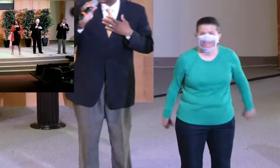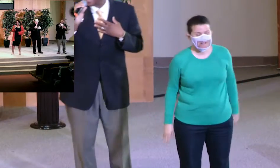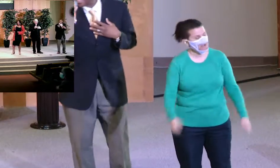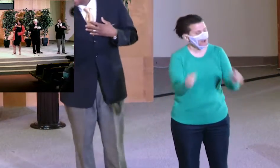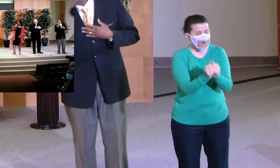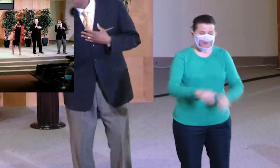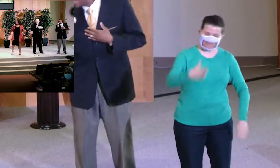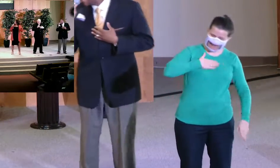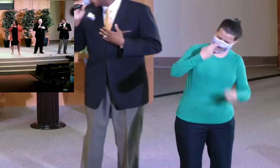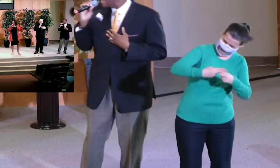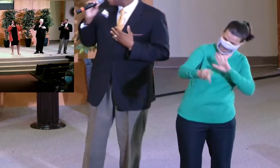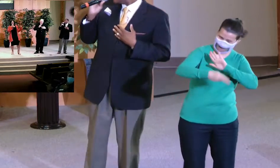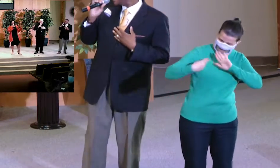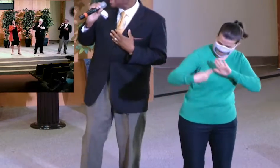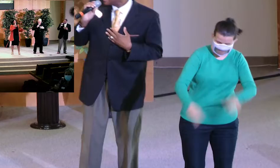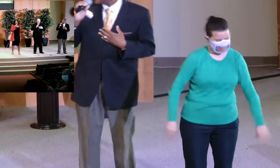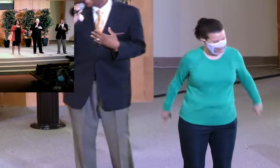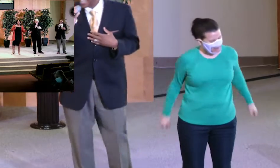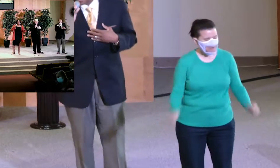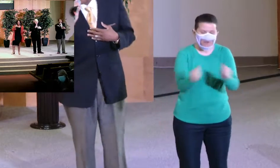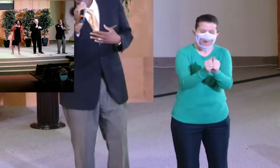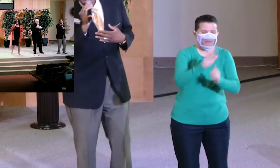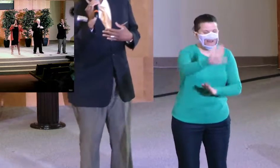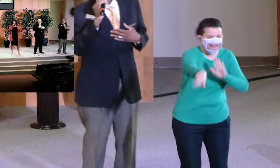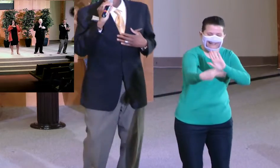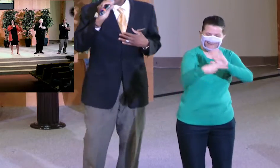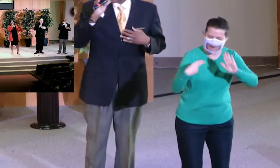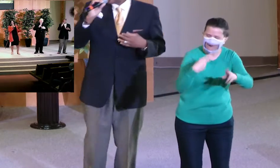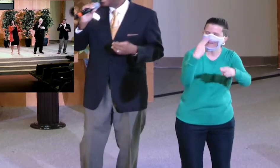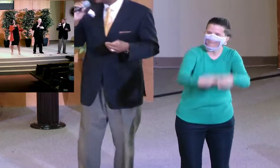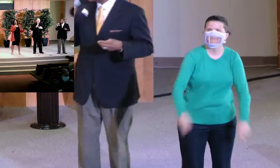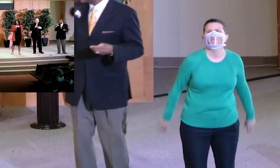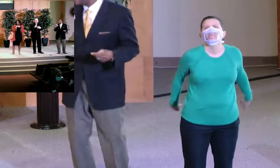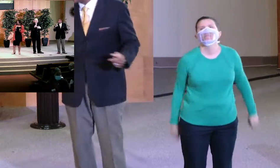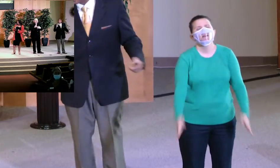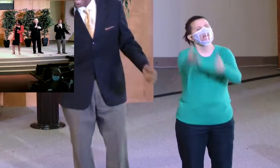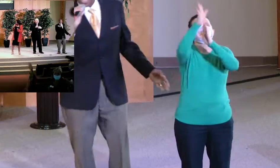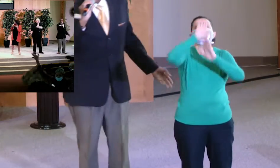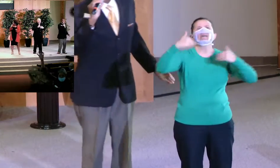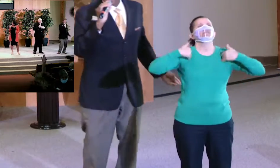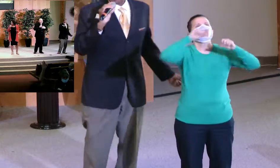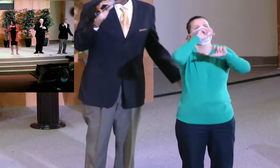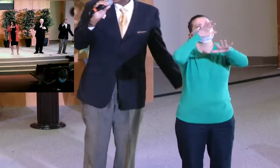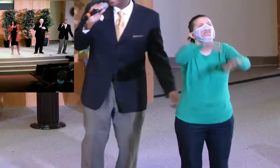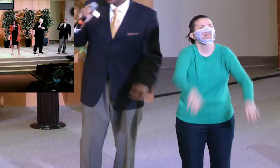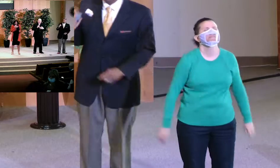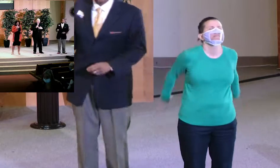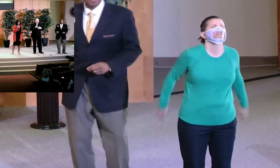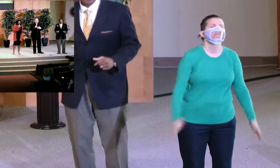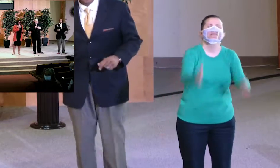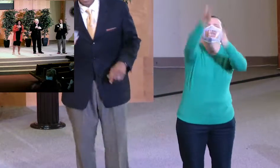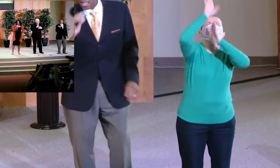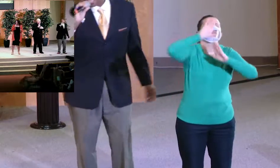my name on it. With my name on With it. my name on With it. my name on it. God's got a blessing. God's